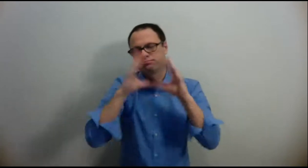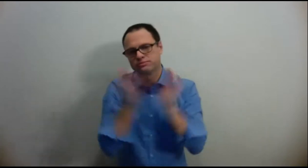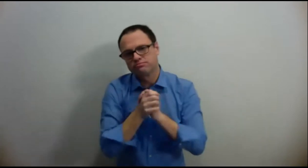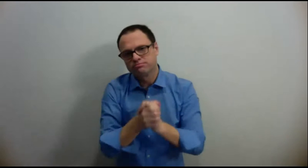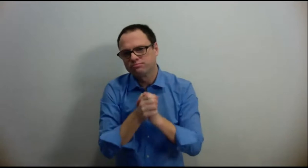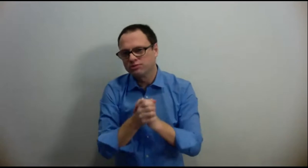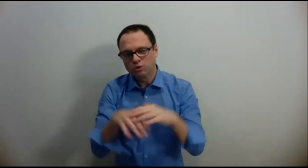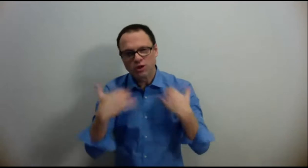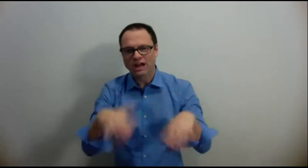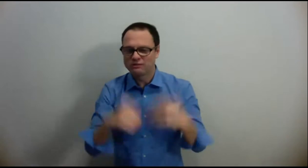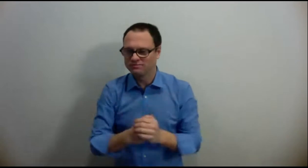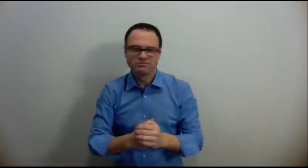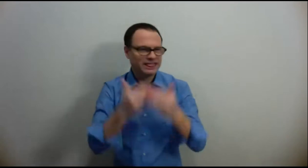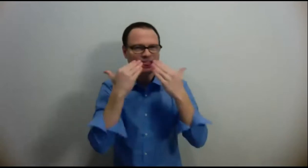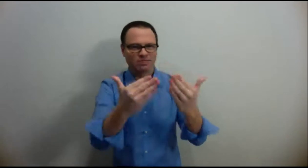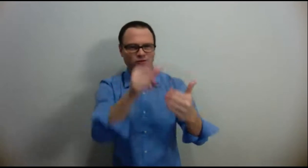And